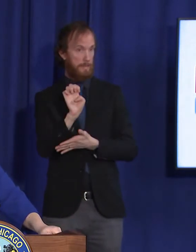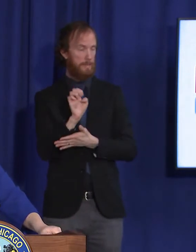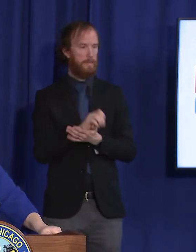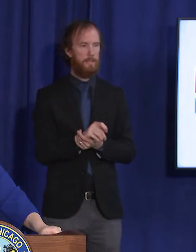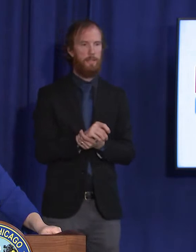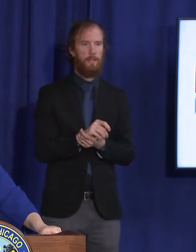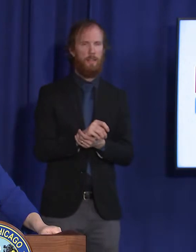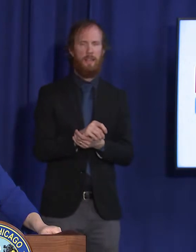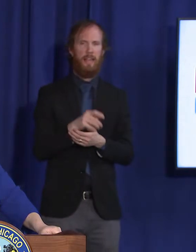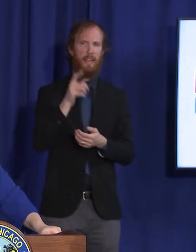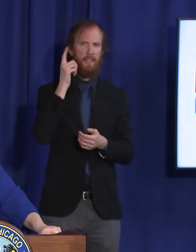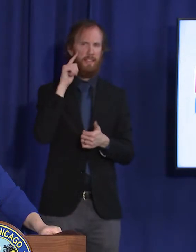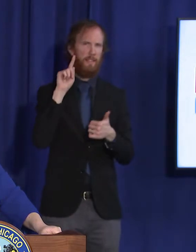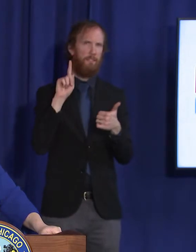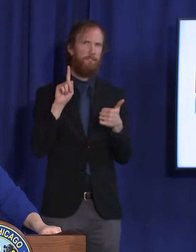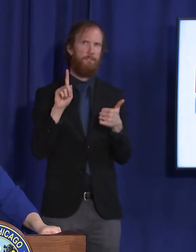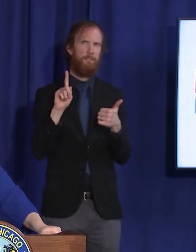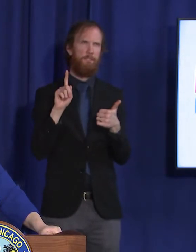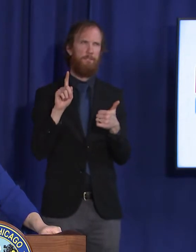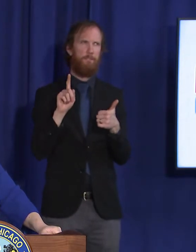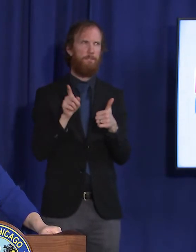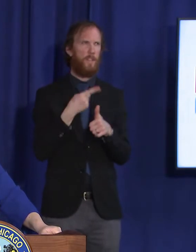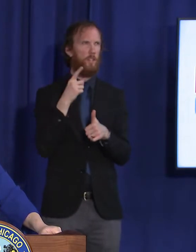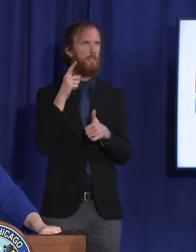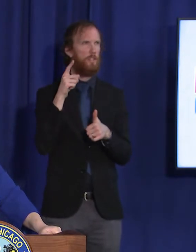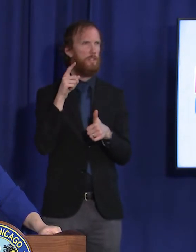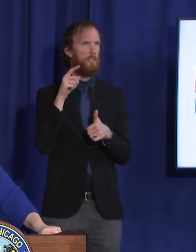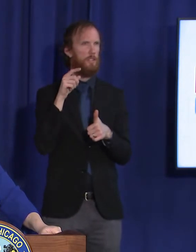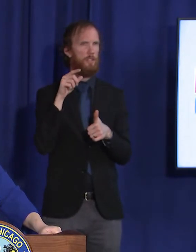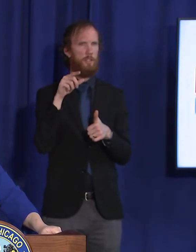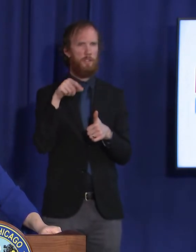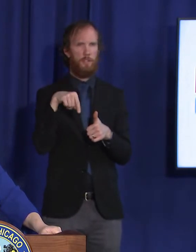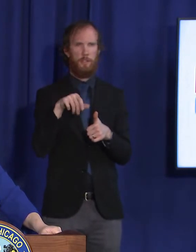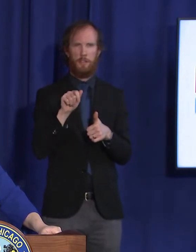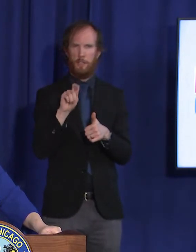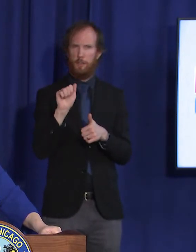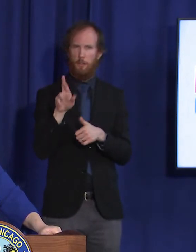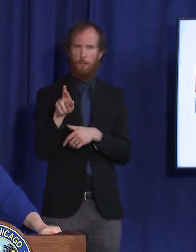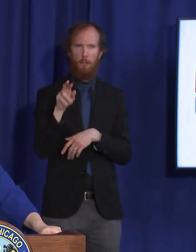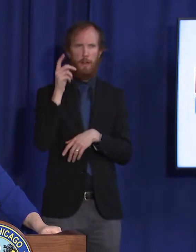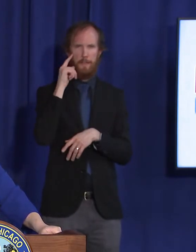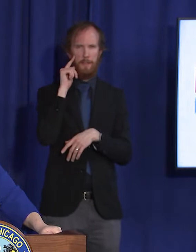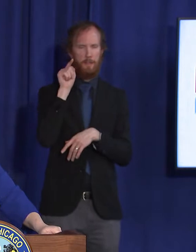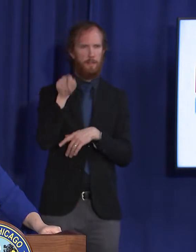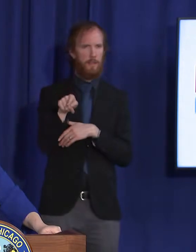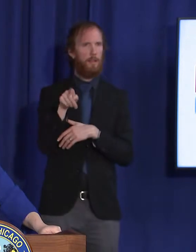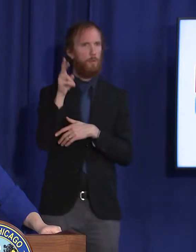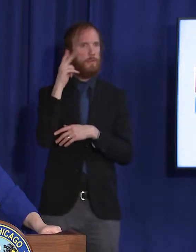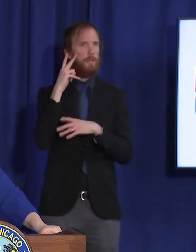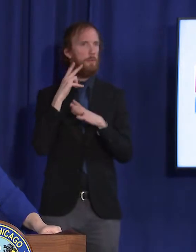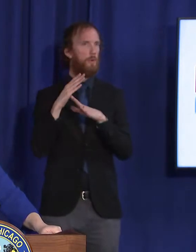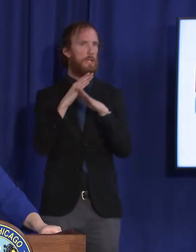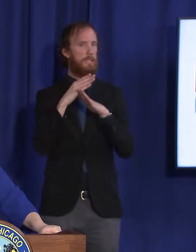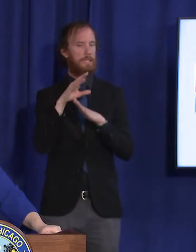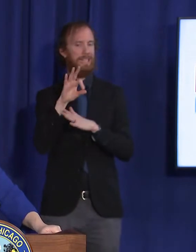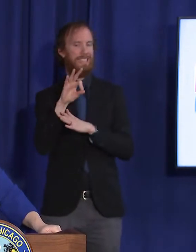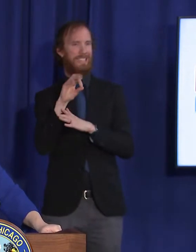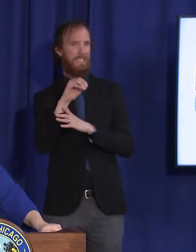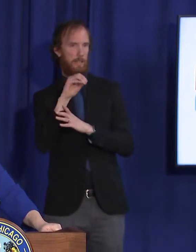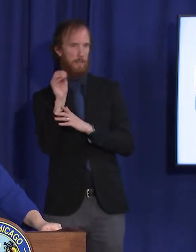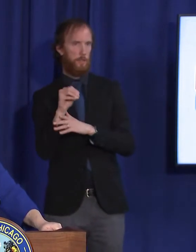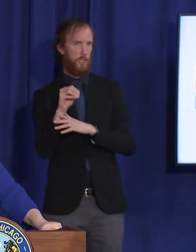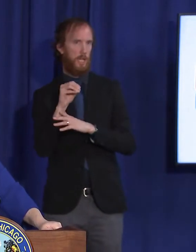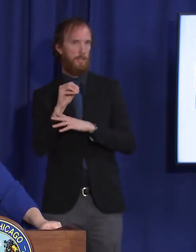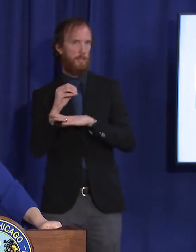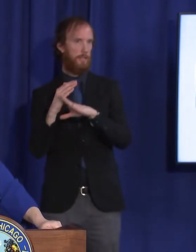ones that came out was in Qatar, and the protection was about 90%, even against infection for people